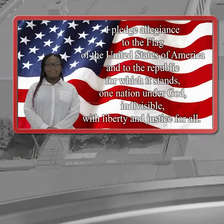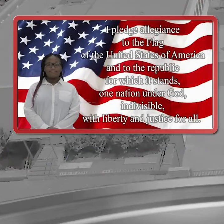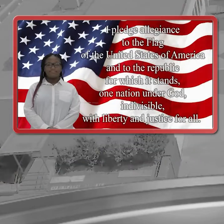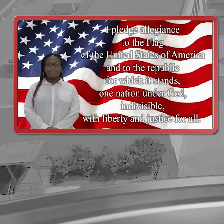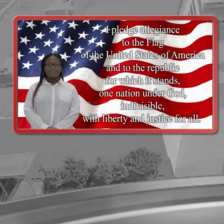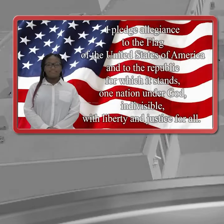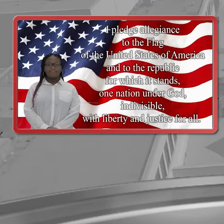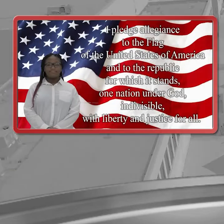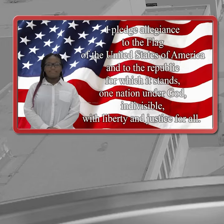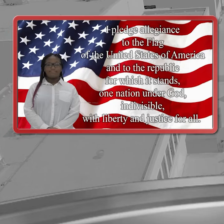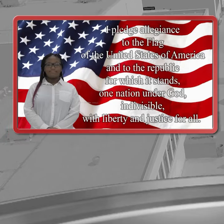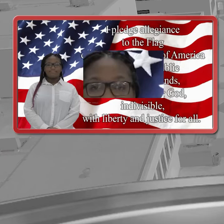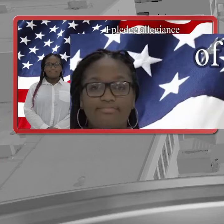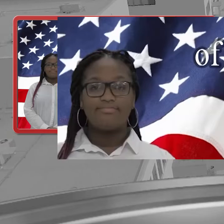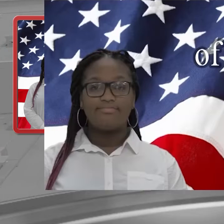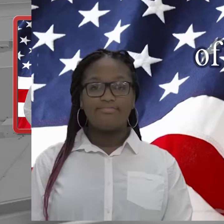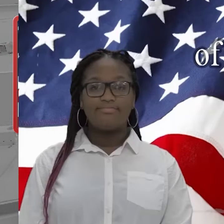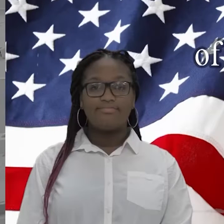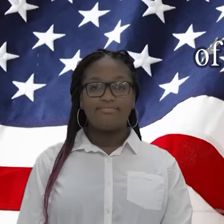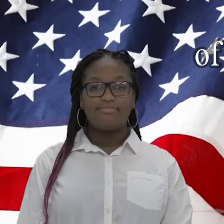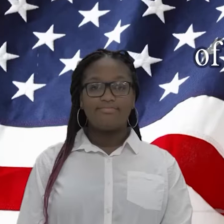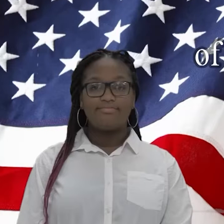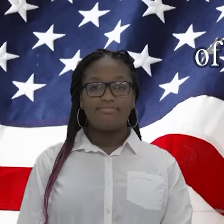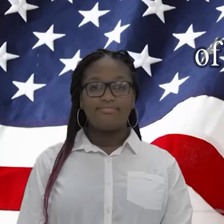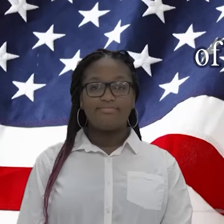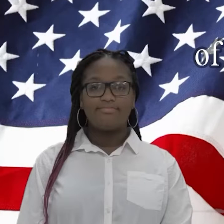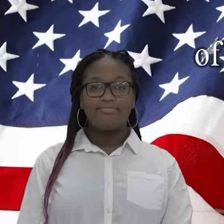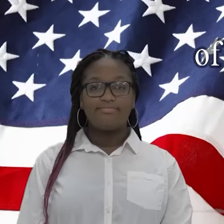have a good day. Stand for the pledges.